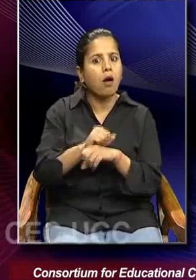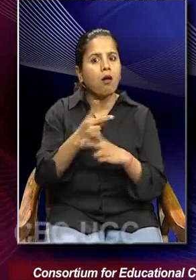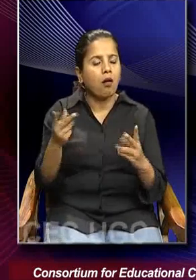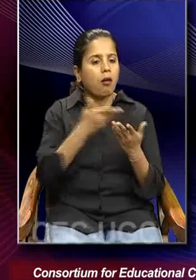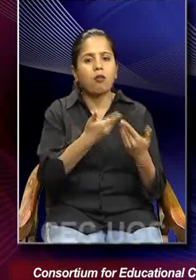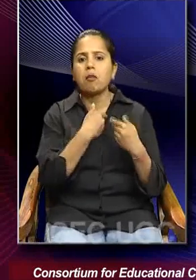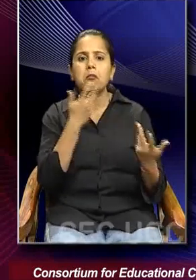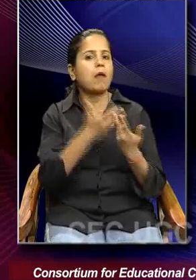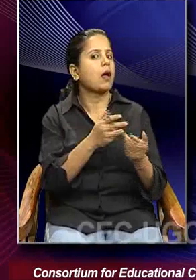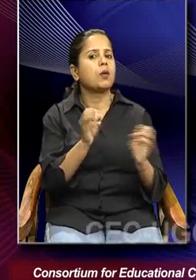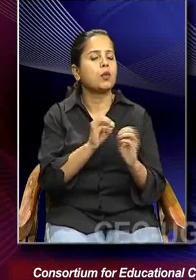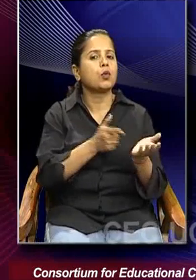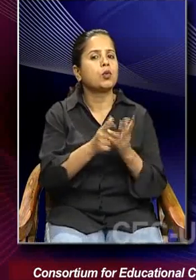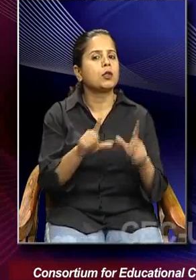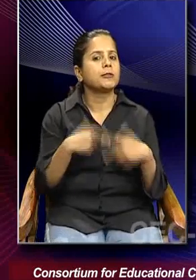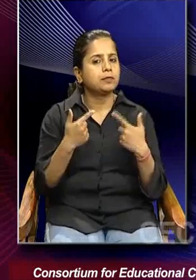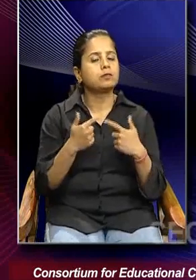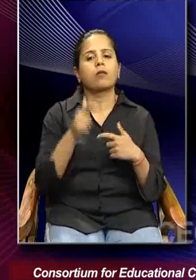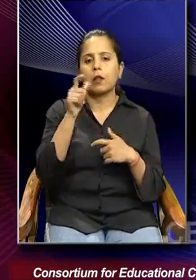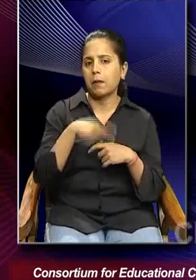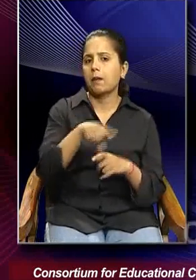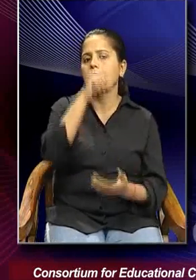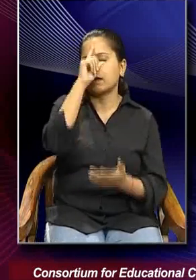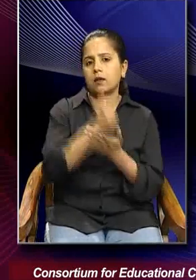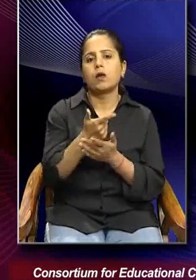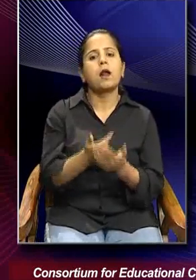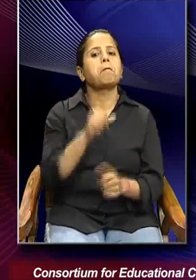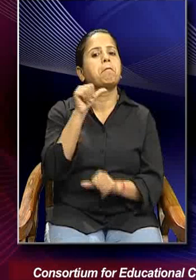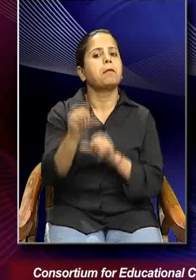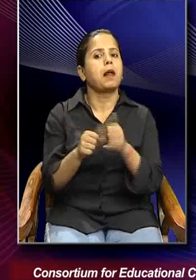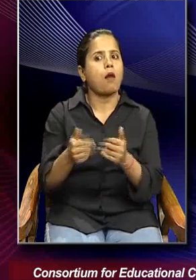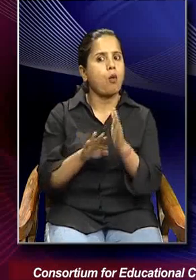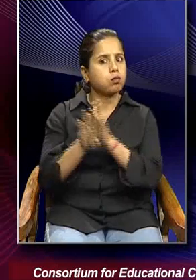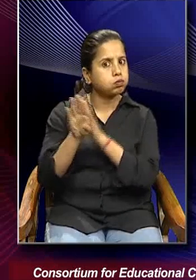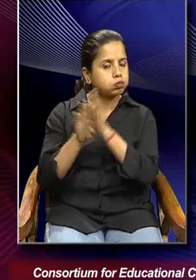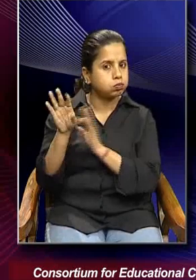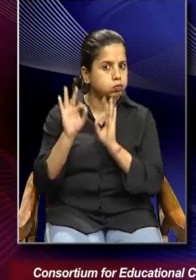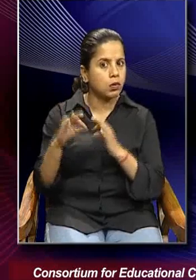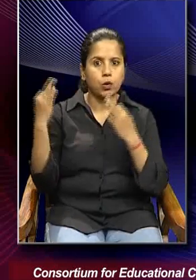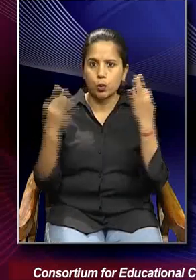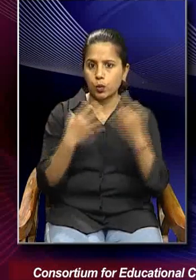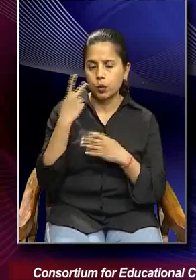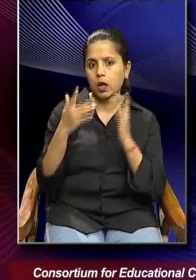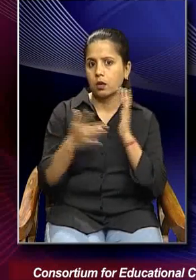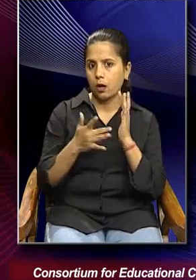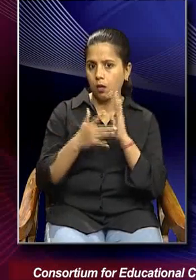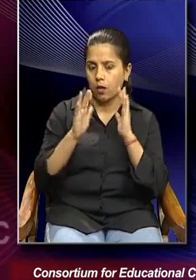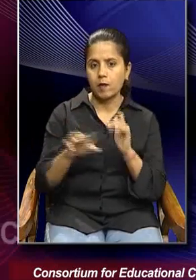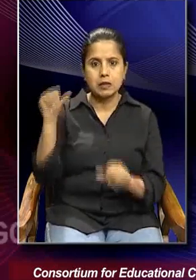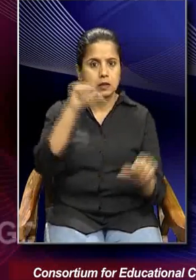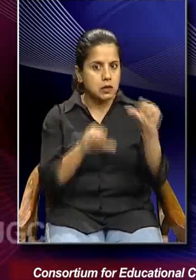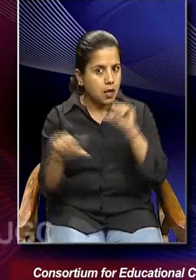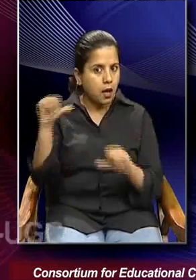in the rural areas. And so therefore, with the process of development, with new technology,